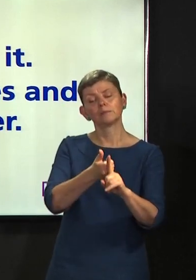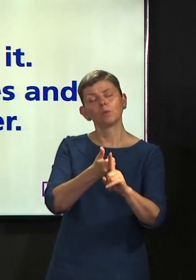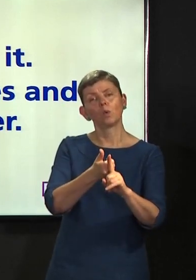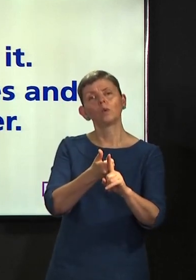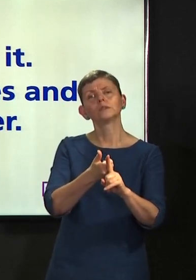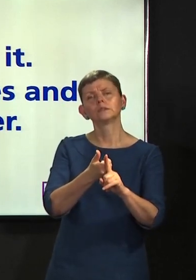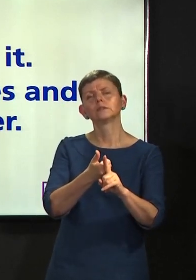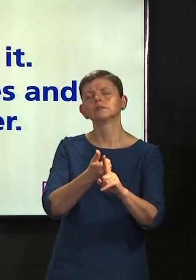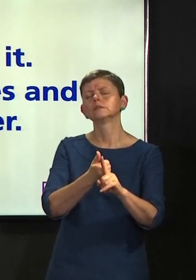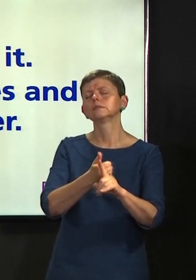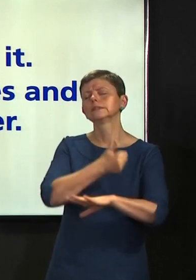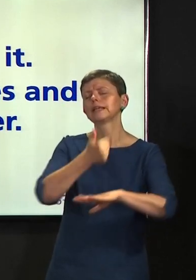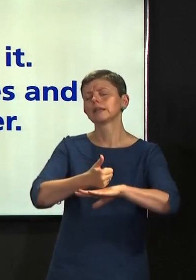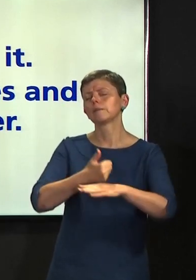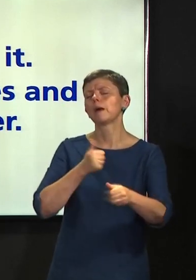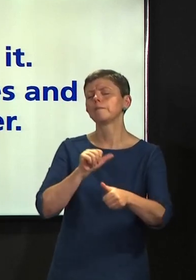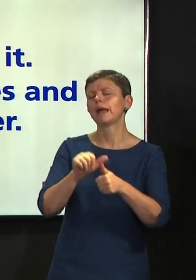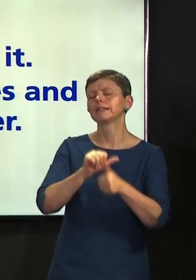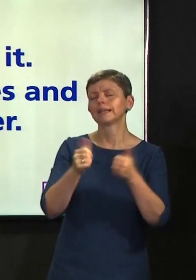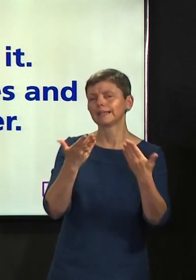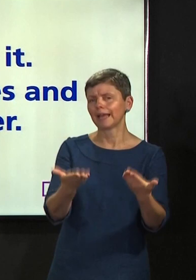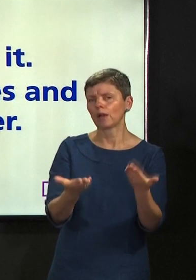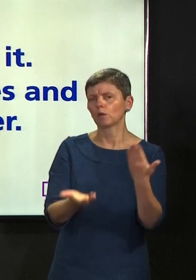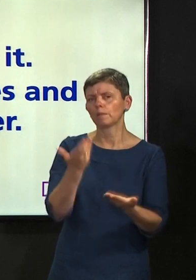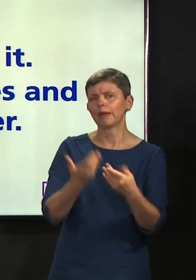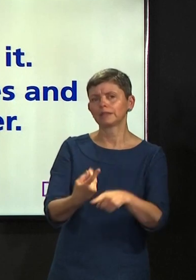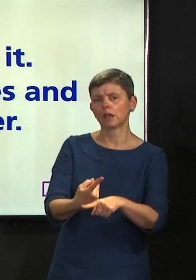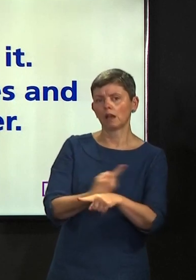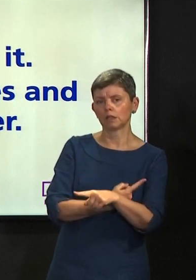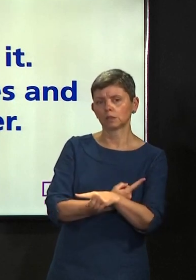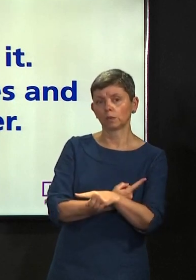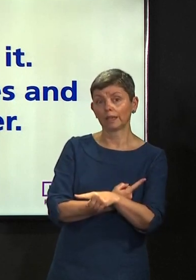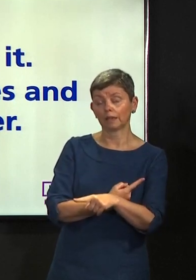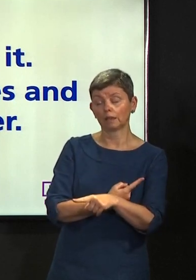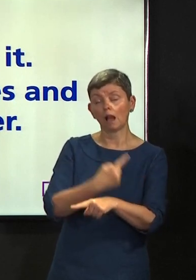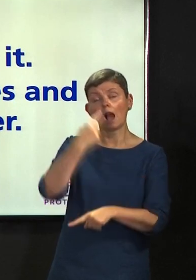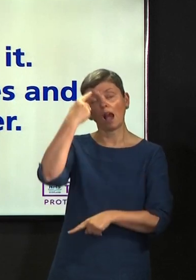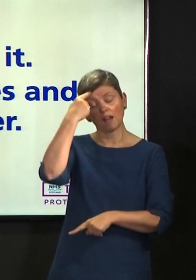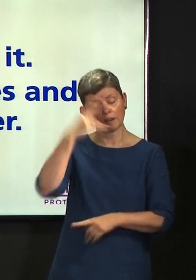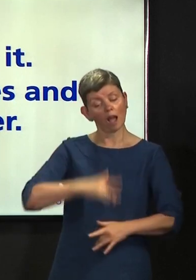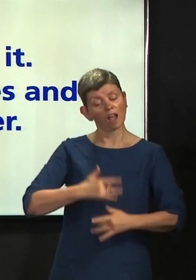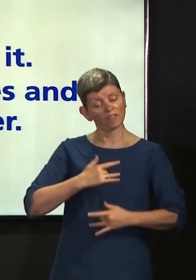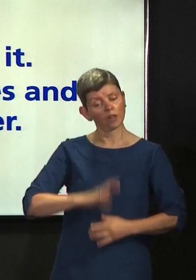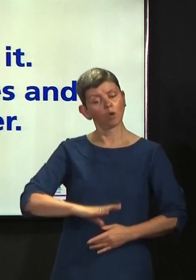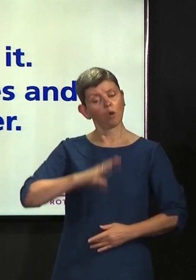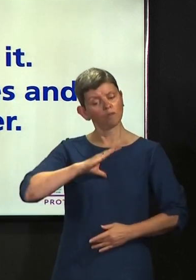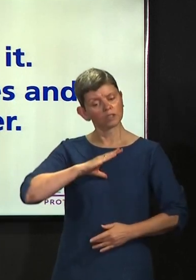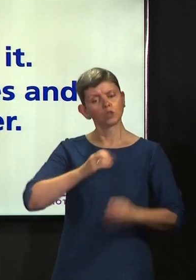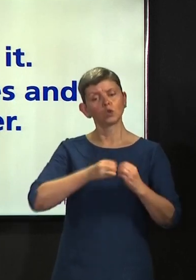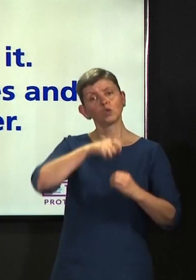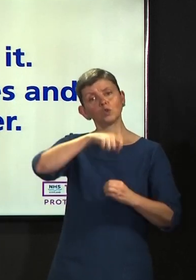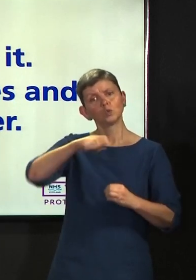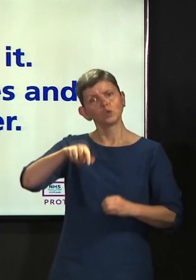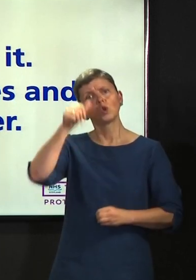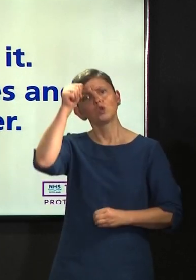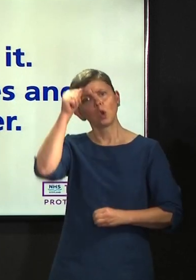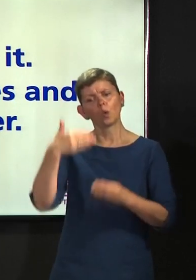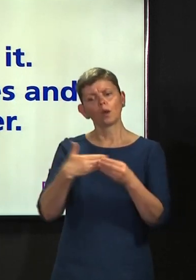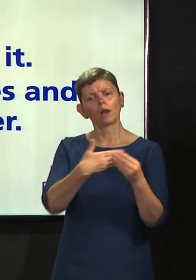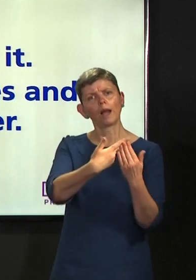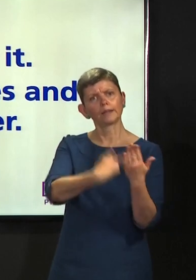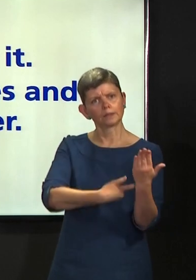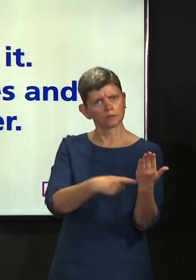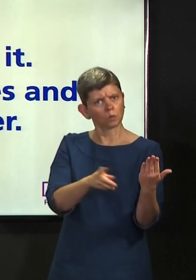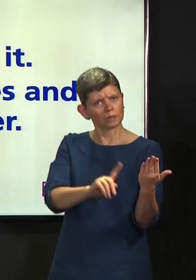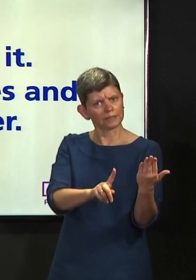last week. I am confident that the students now know that guidance. We're not suggesting they can do any different. We're suggesting exactly